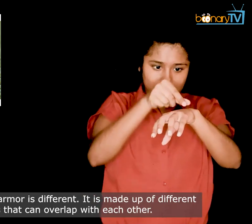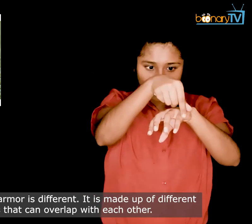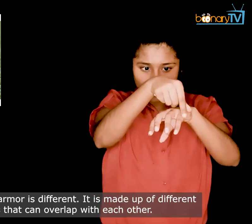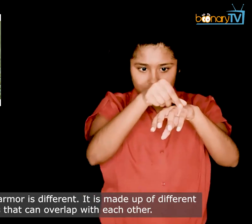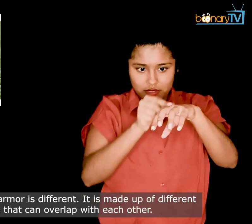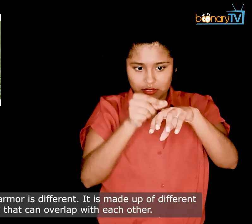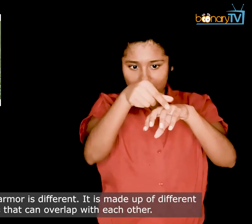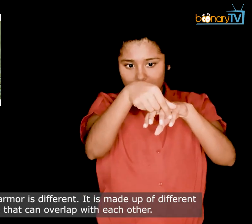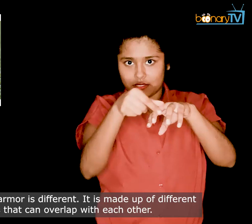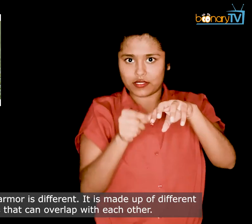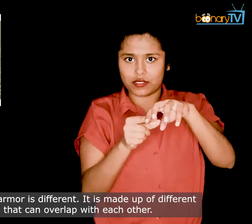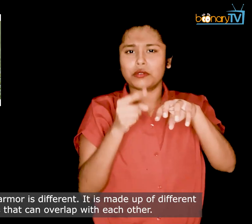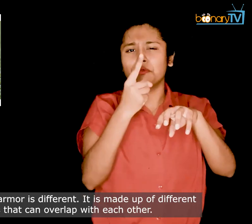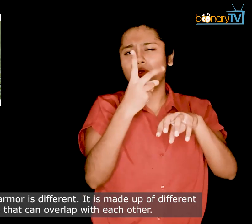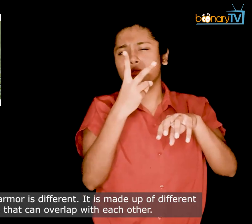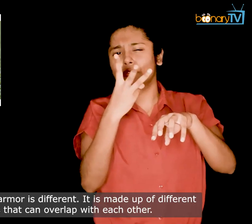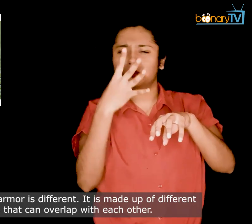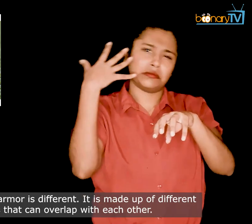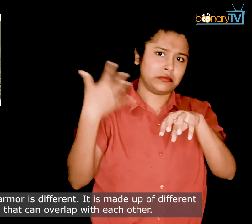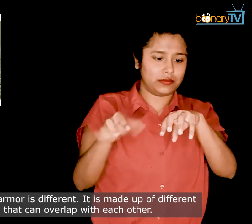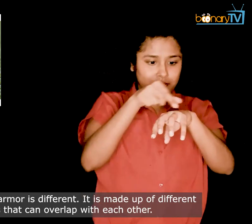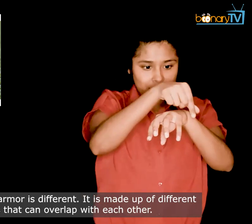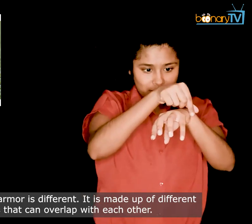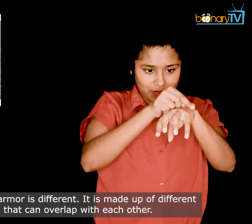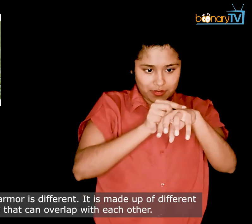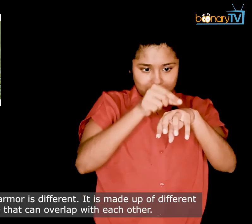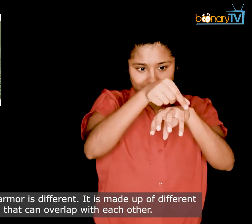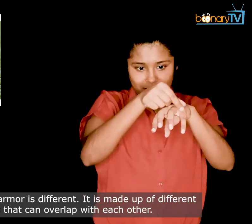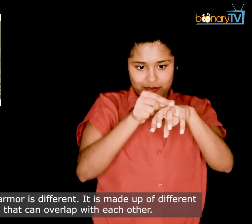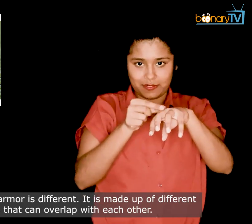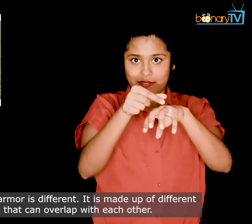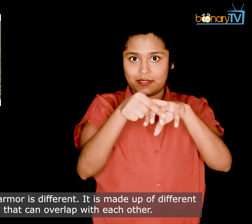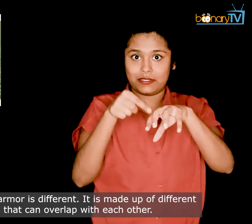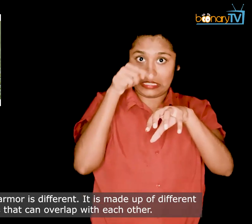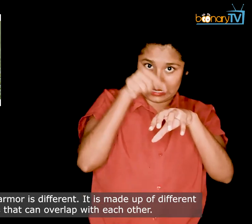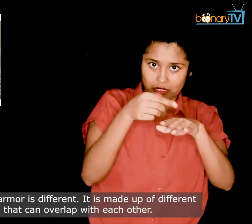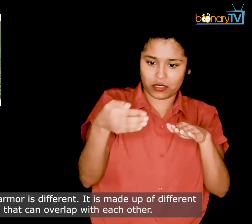hard plates that can overlap with each other.